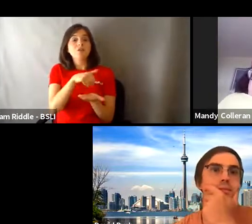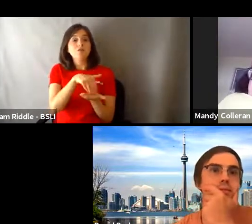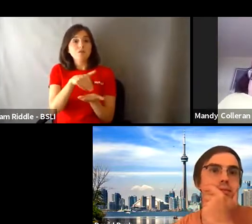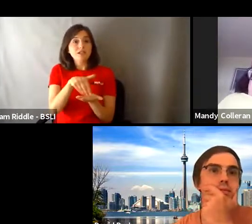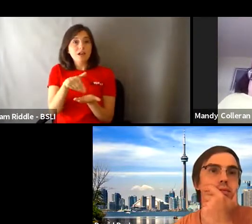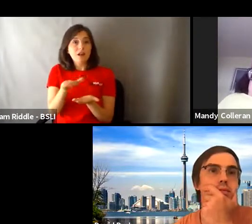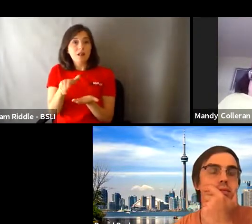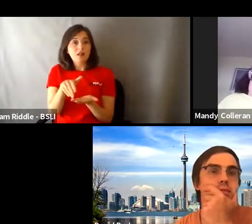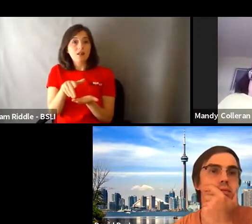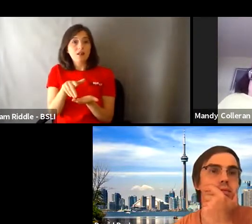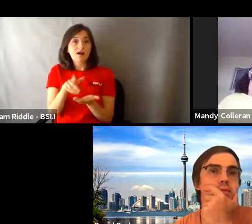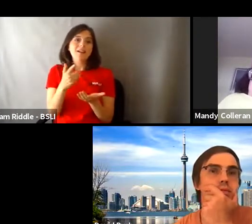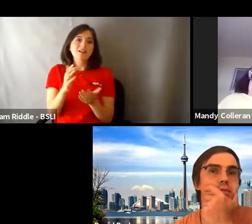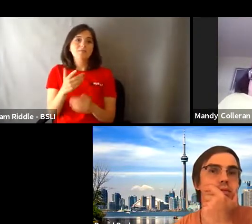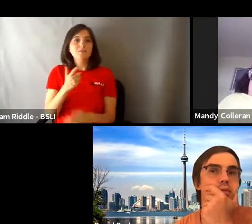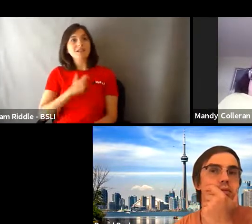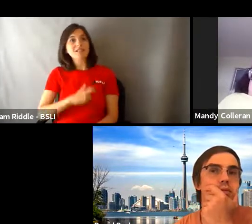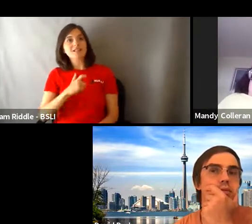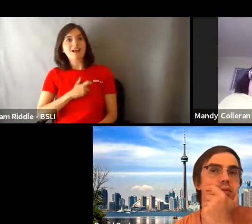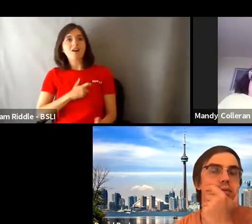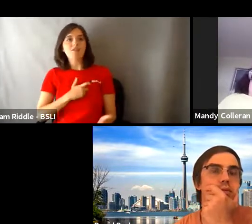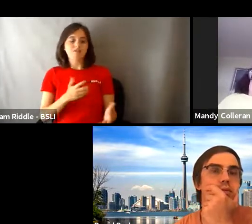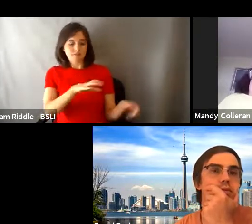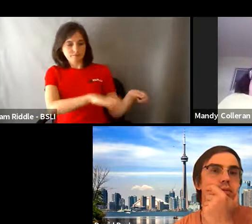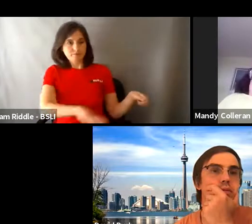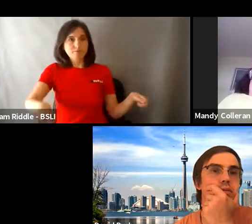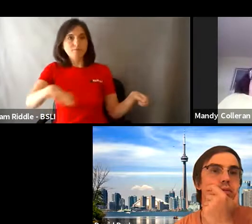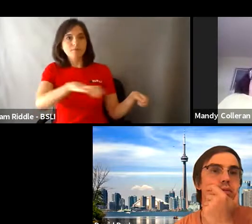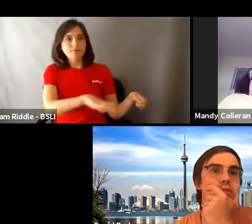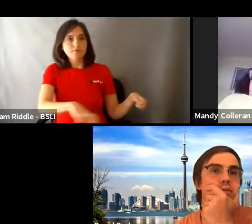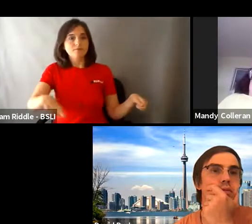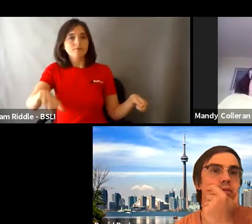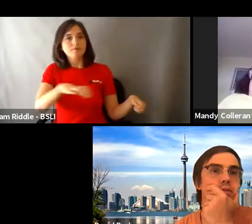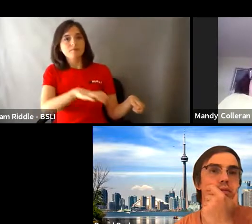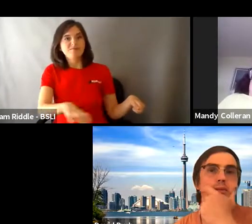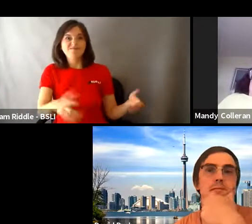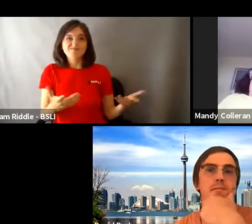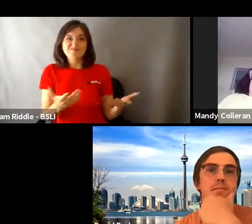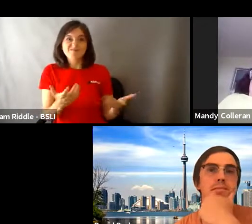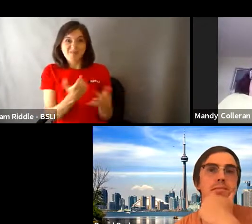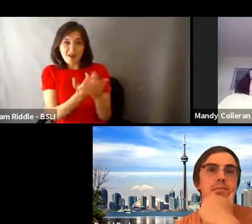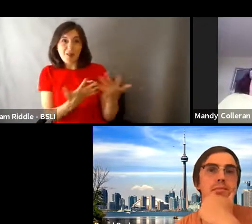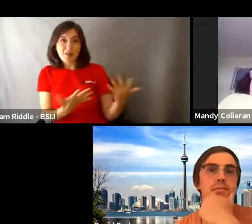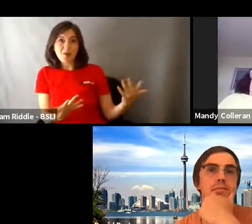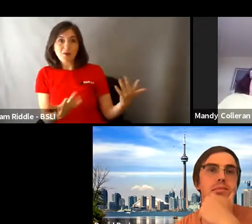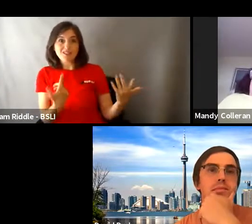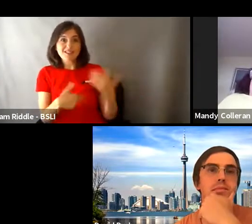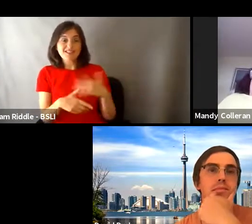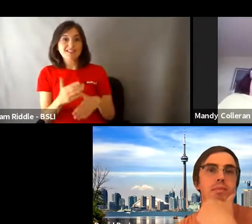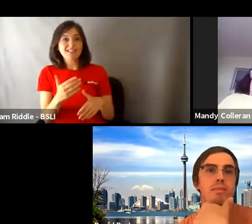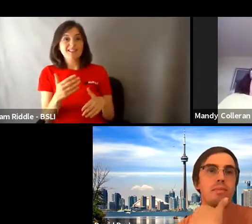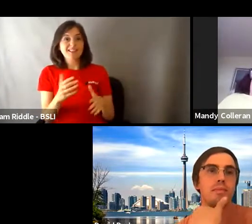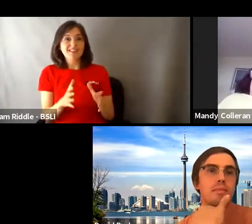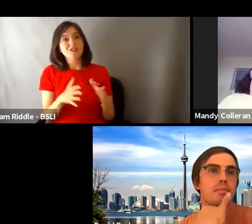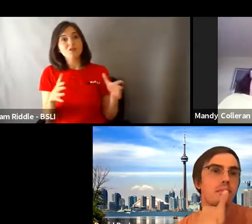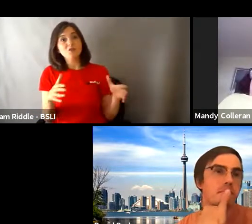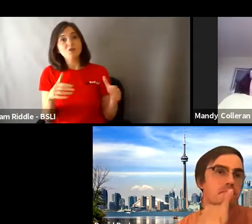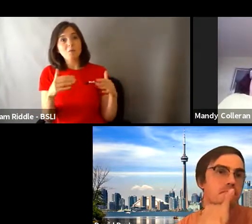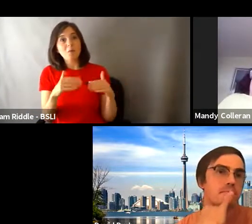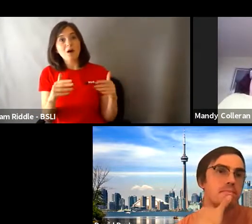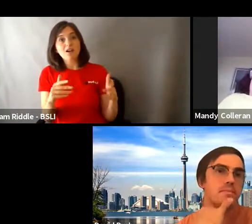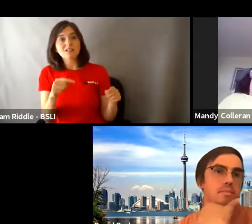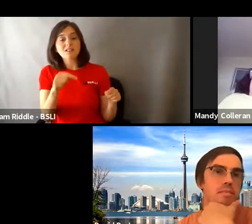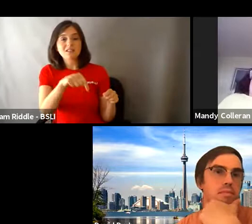With self-service checkouts increasingly dominating the big supermarkets. So there is going to be